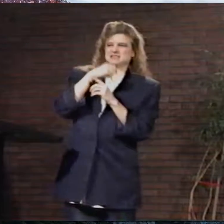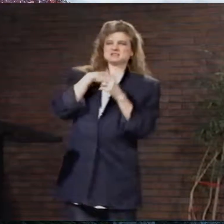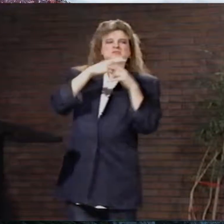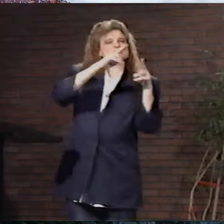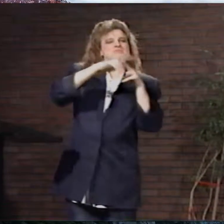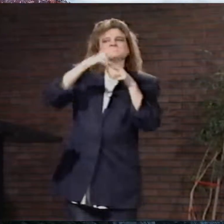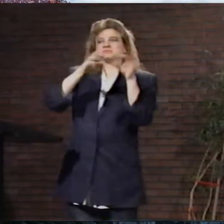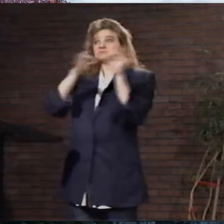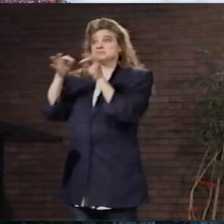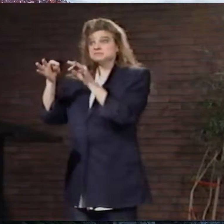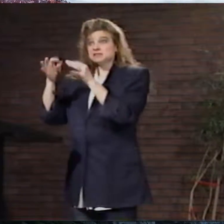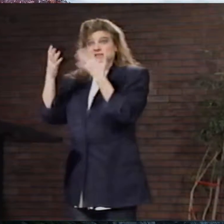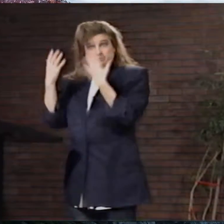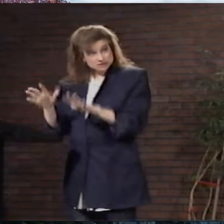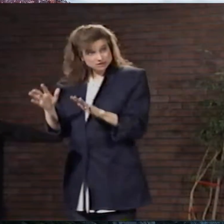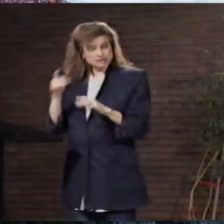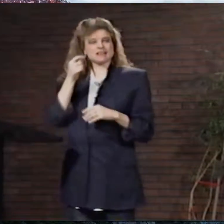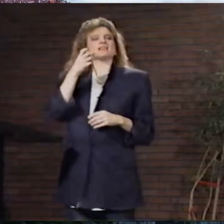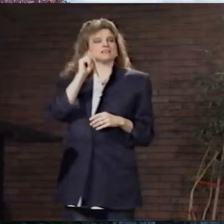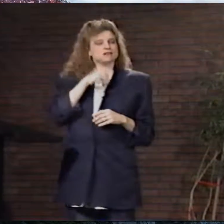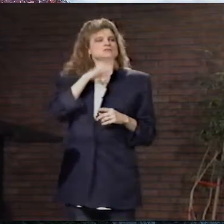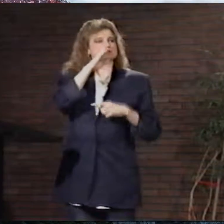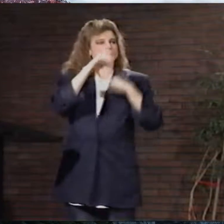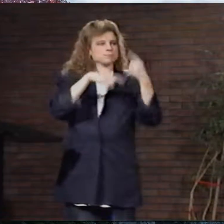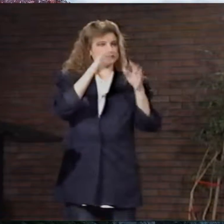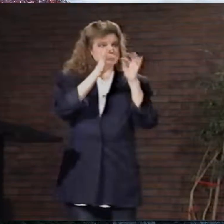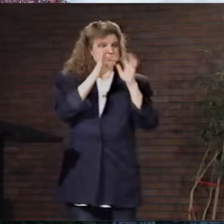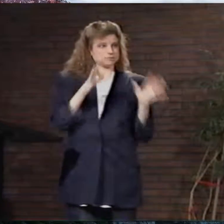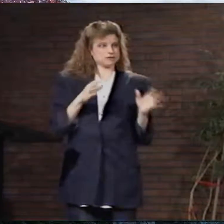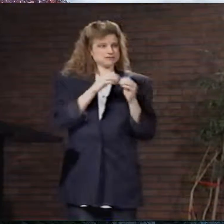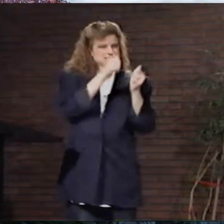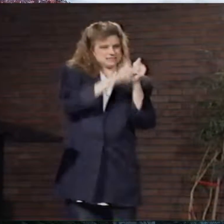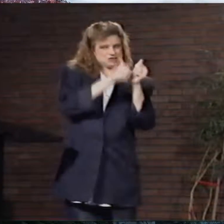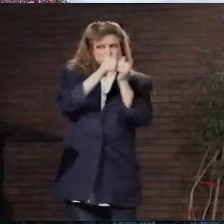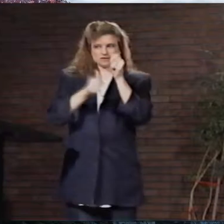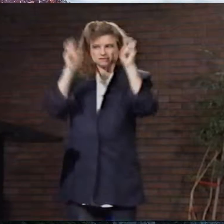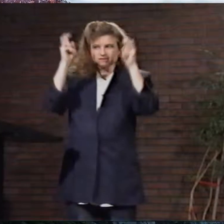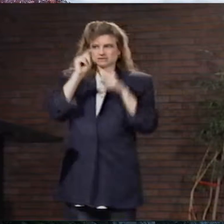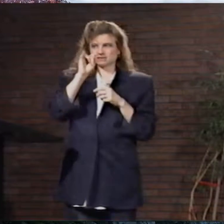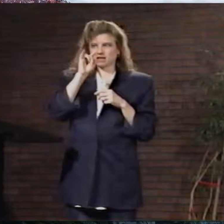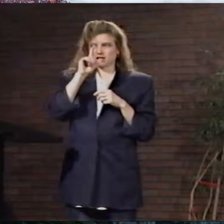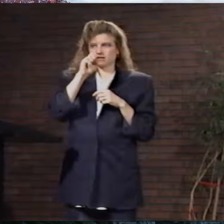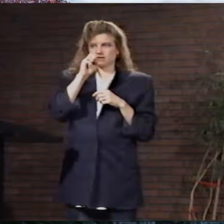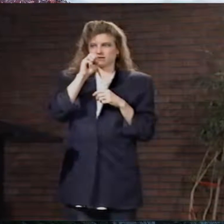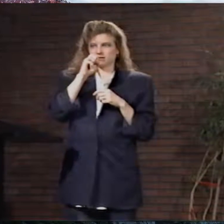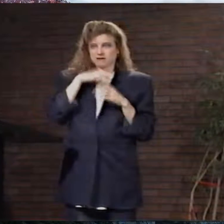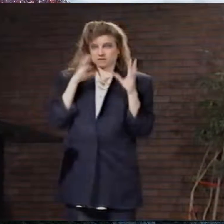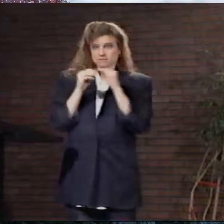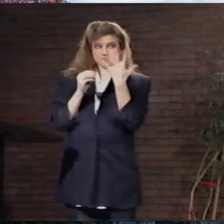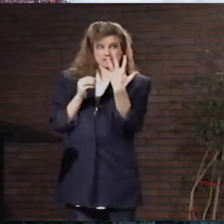I'm going to be doing a review of the ADA itself, and I'll be talking about a few key terms.